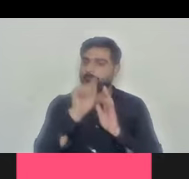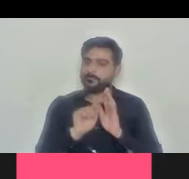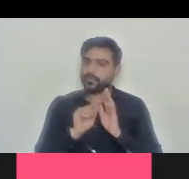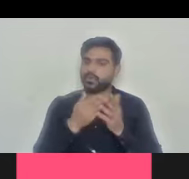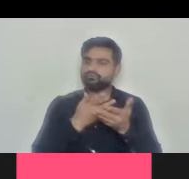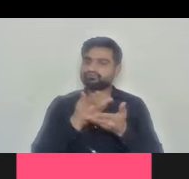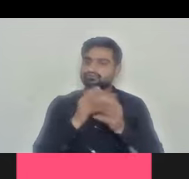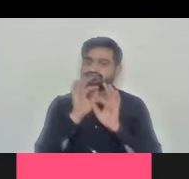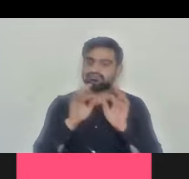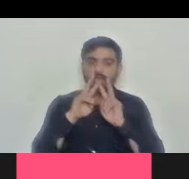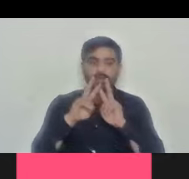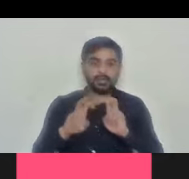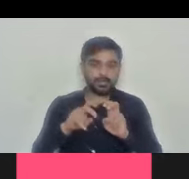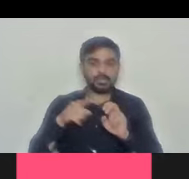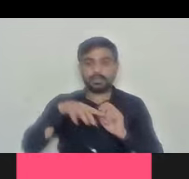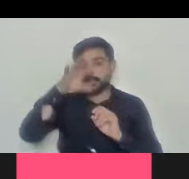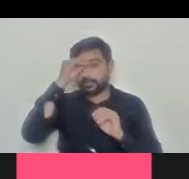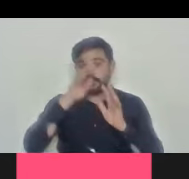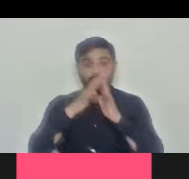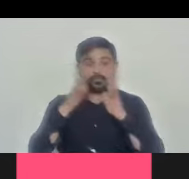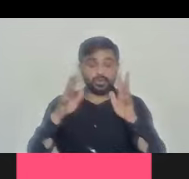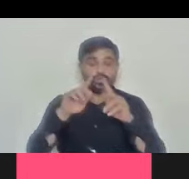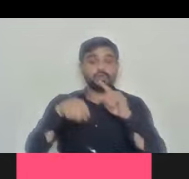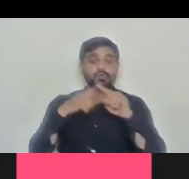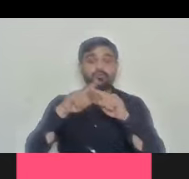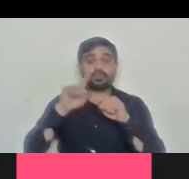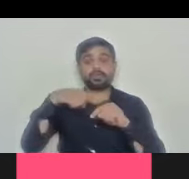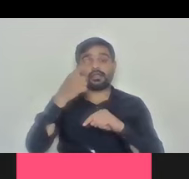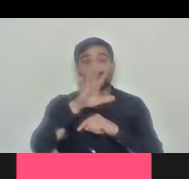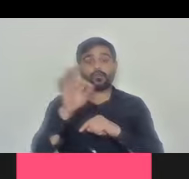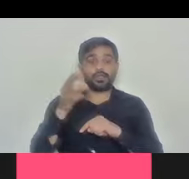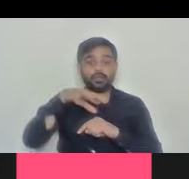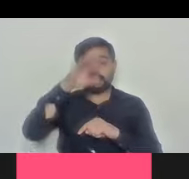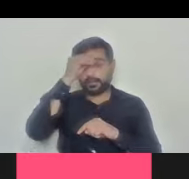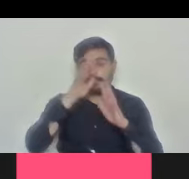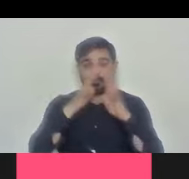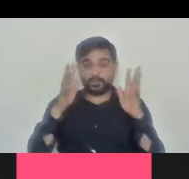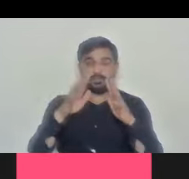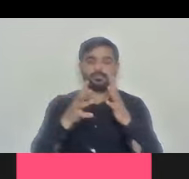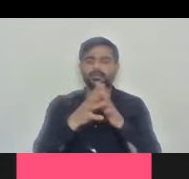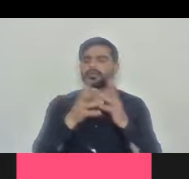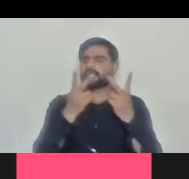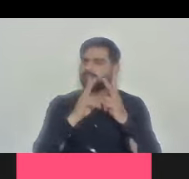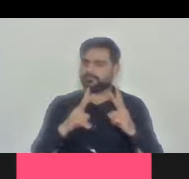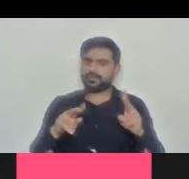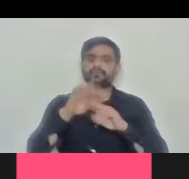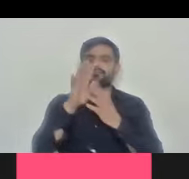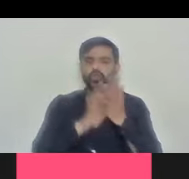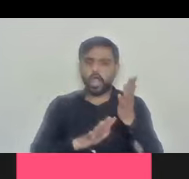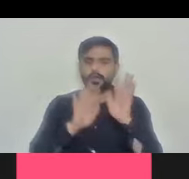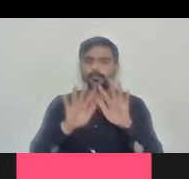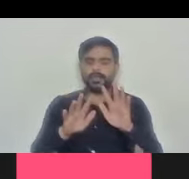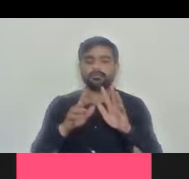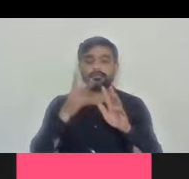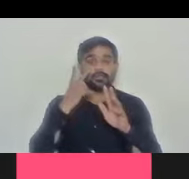adopted in legal research, and you would learn a lot more about them in next week. But there are different forms. There's no one